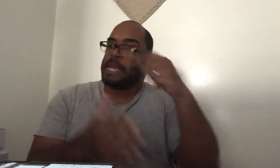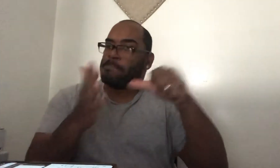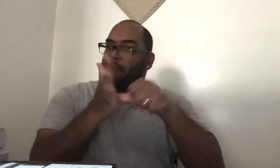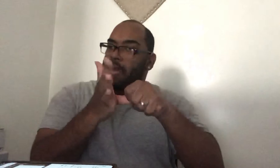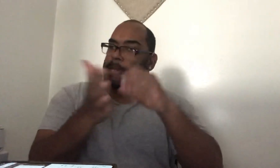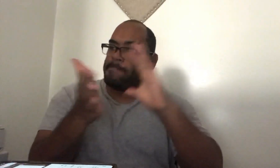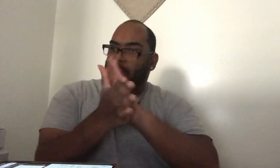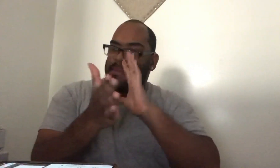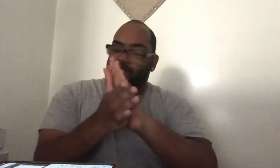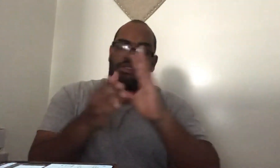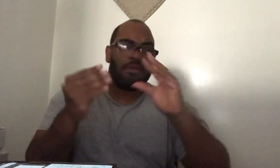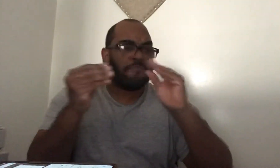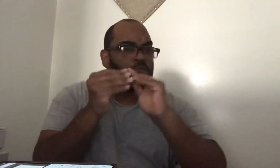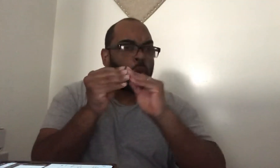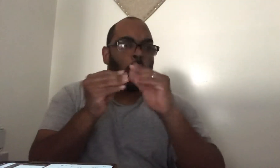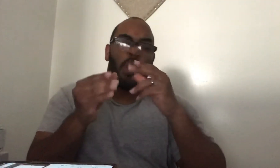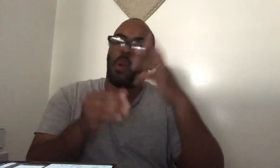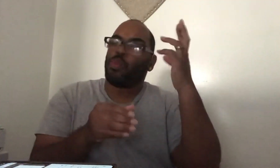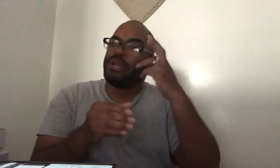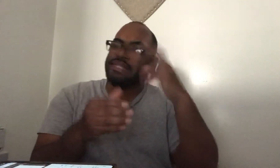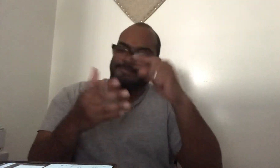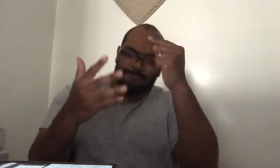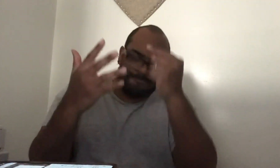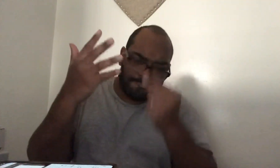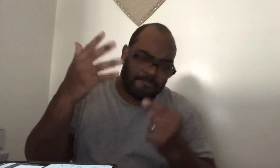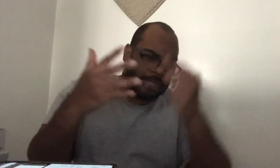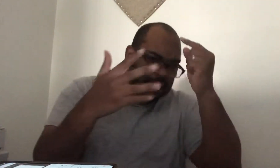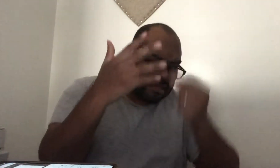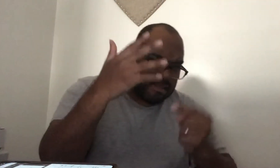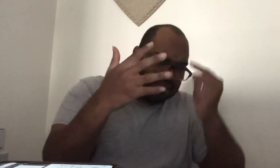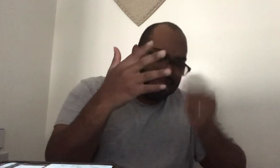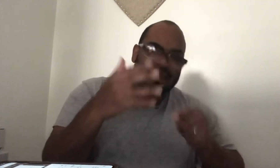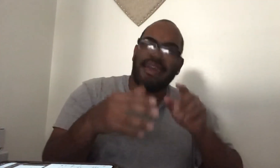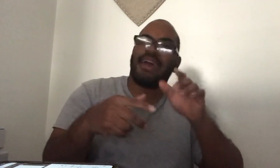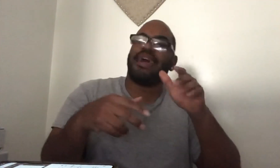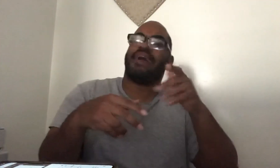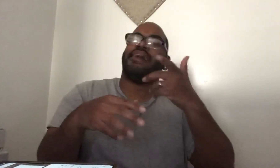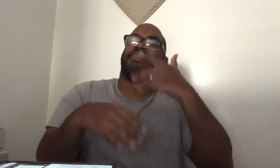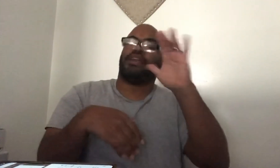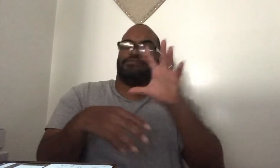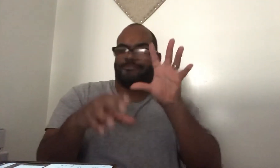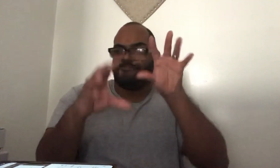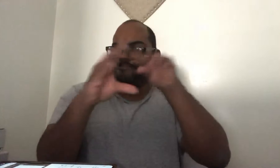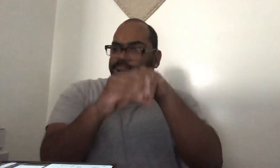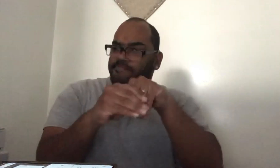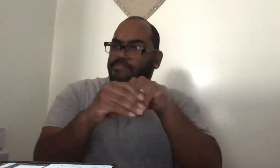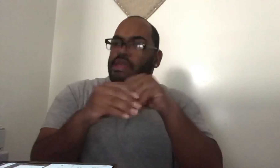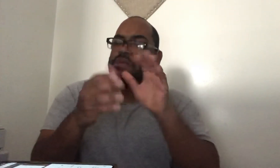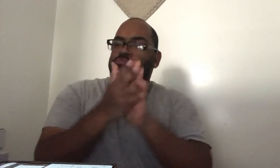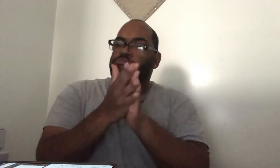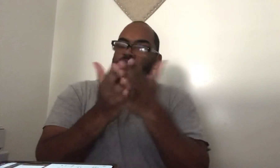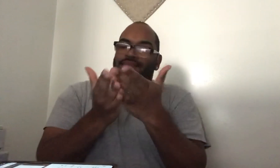is bad and more evidence for racism being bad than you could include in an entire book. So it doesn't work well for a short